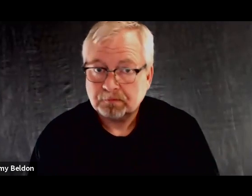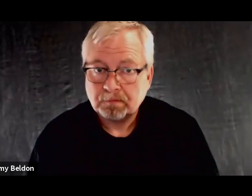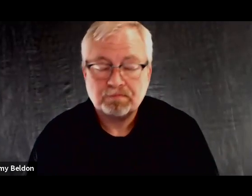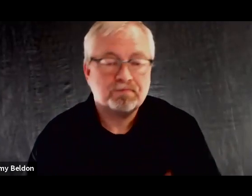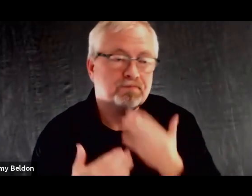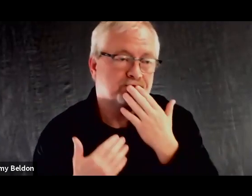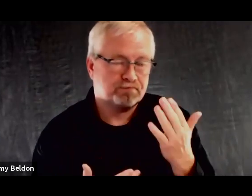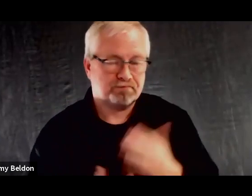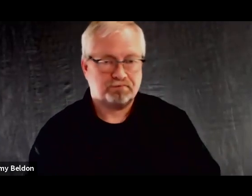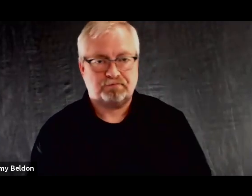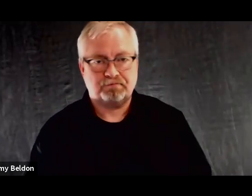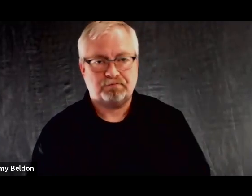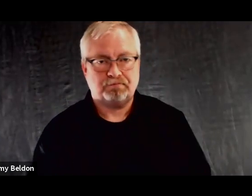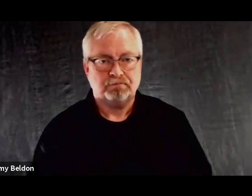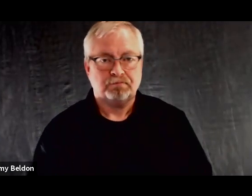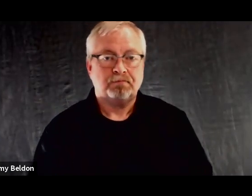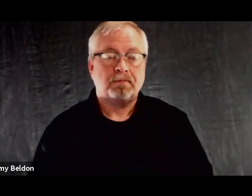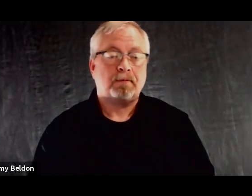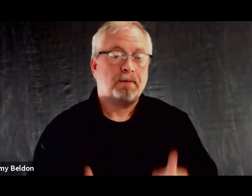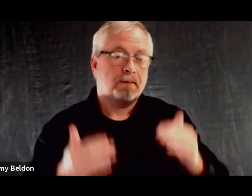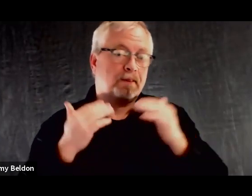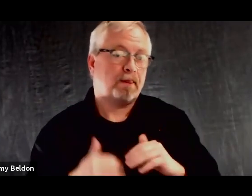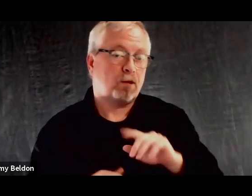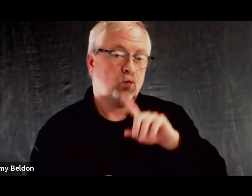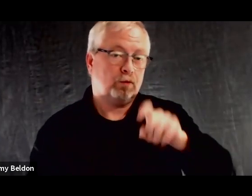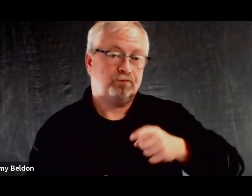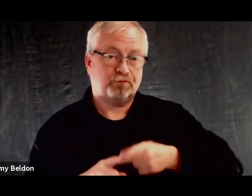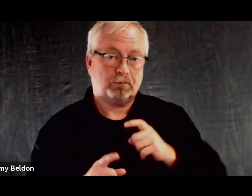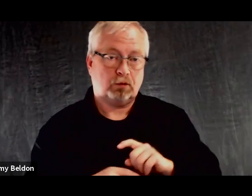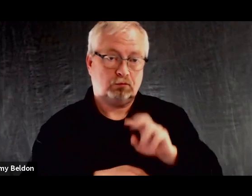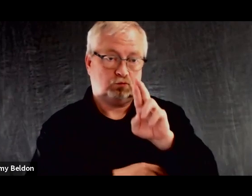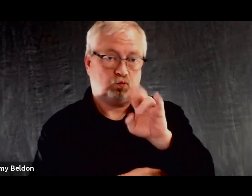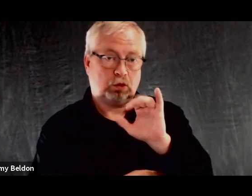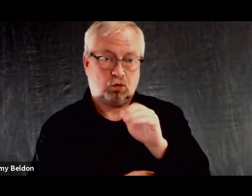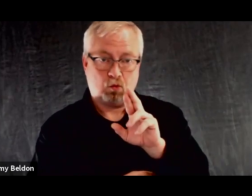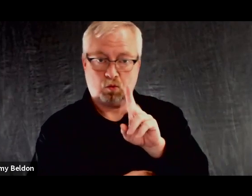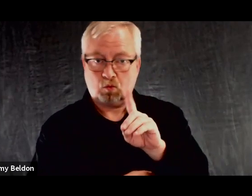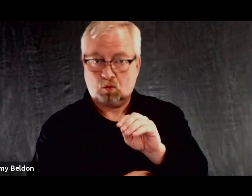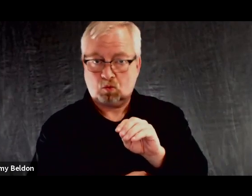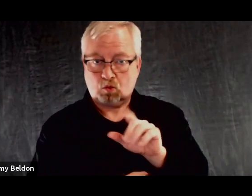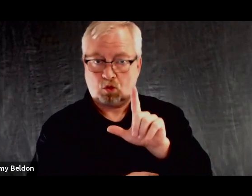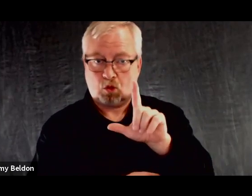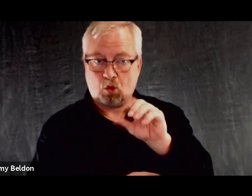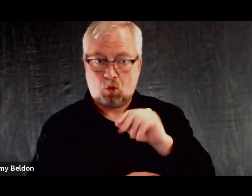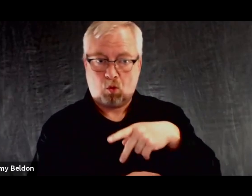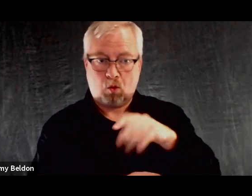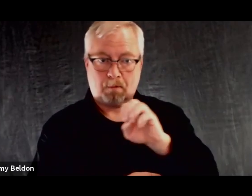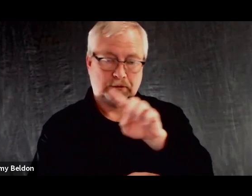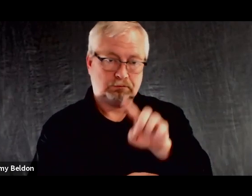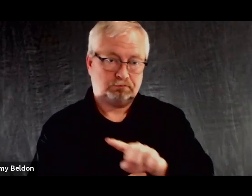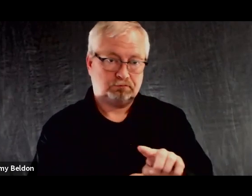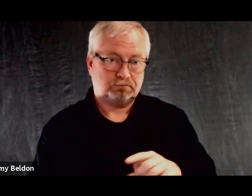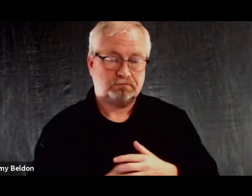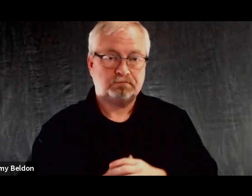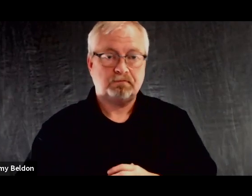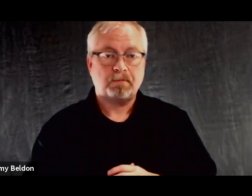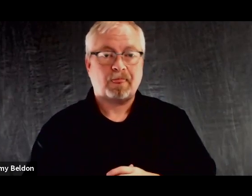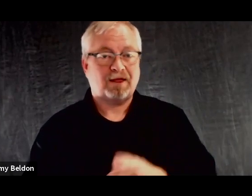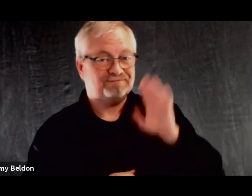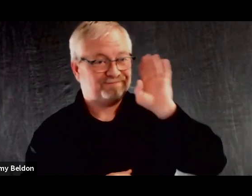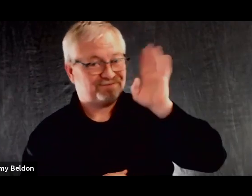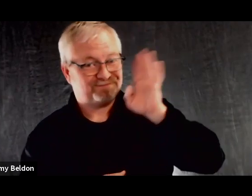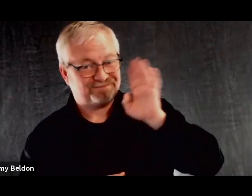Your next question is from Ricardo Lopez. Your line is now open. Hi, yes. I just wanted